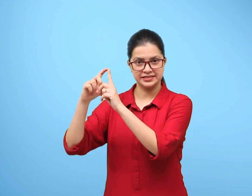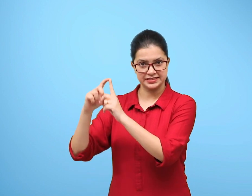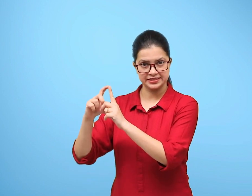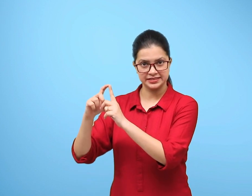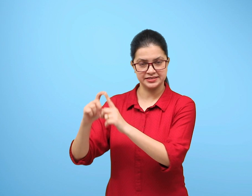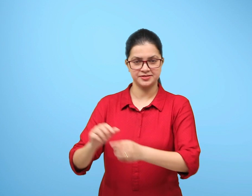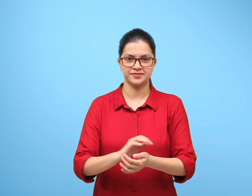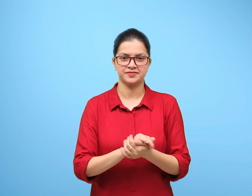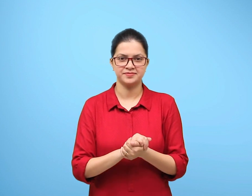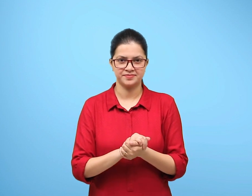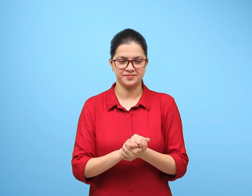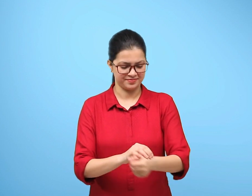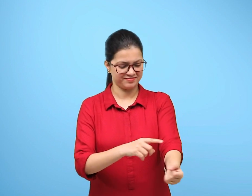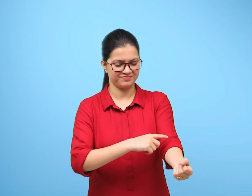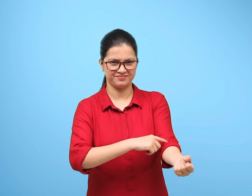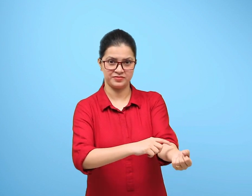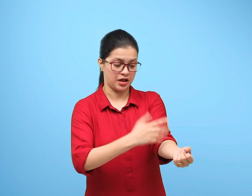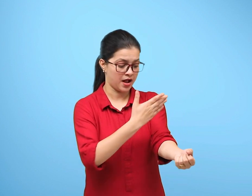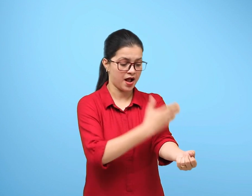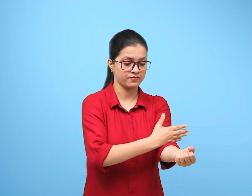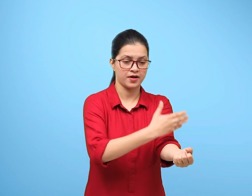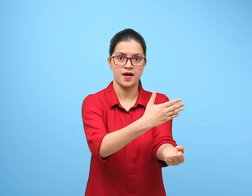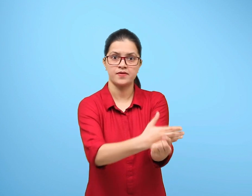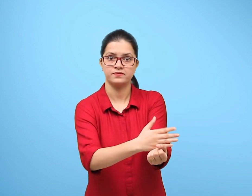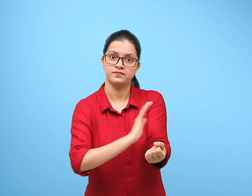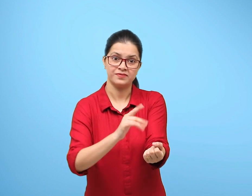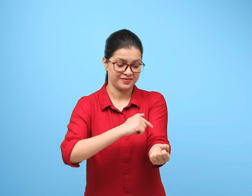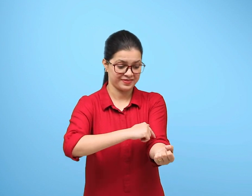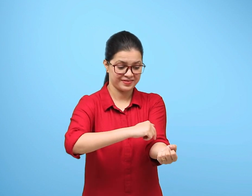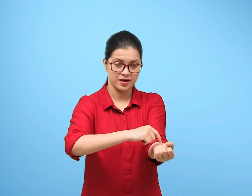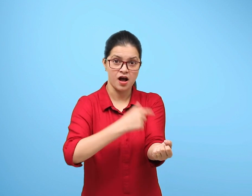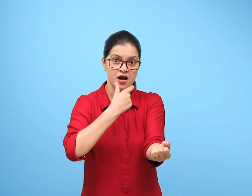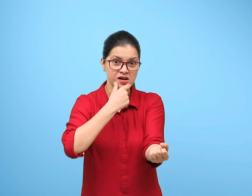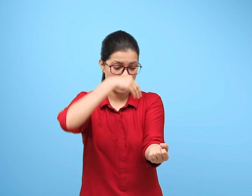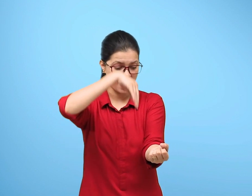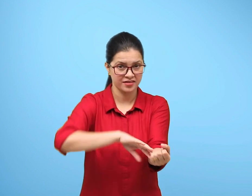D. The forearm has 2 bones.